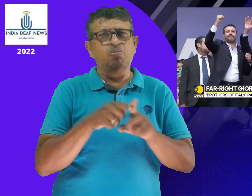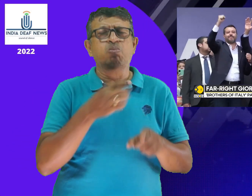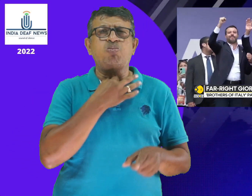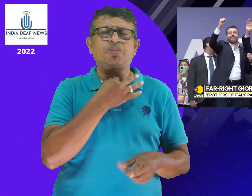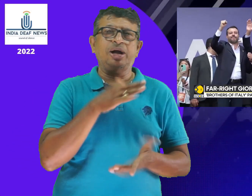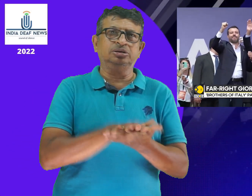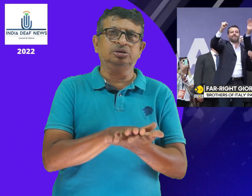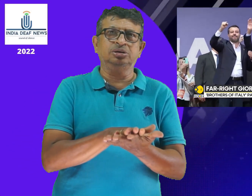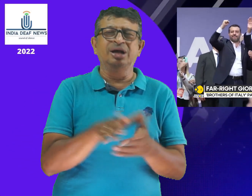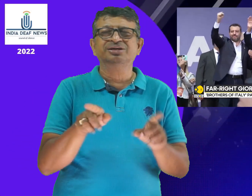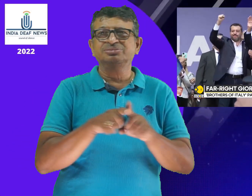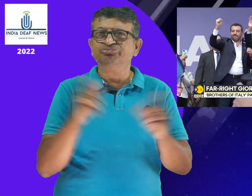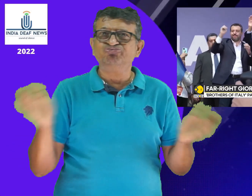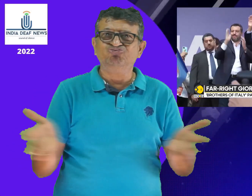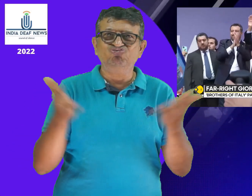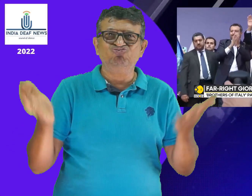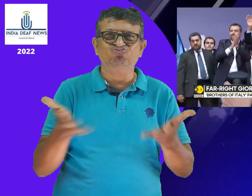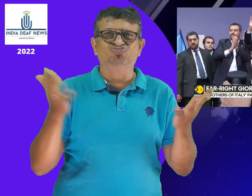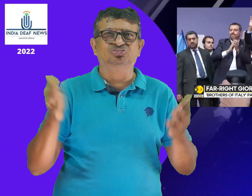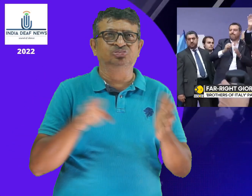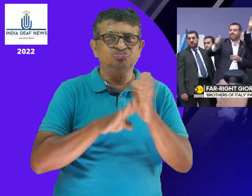Thank you.